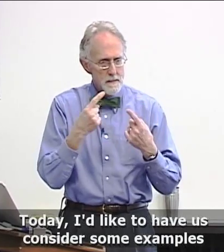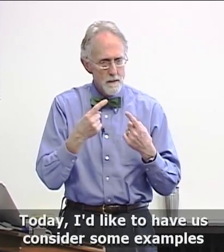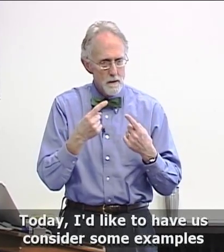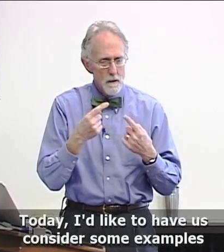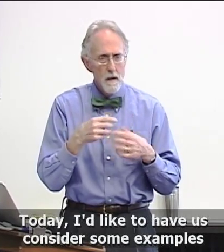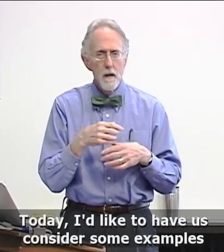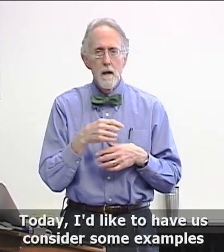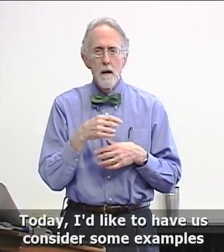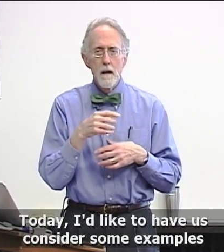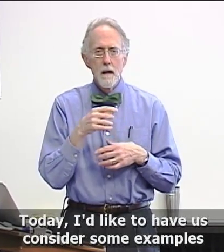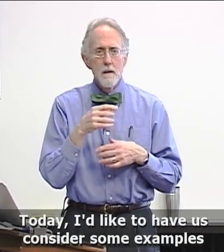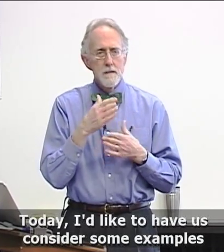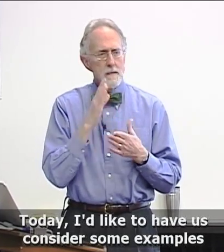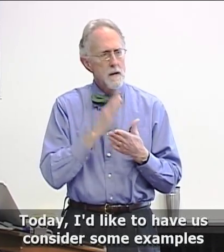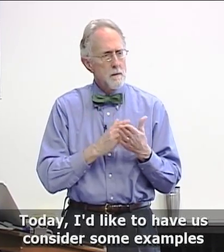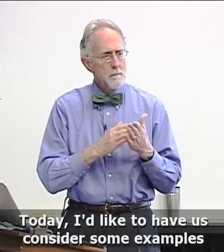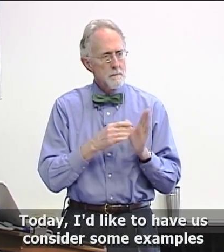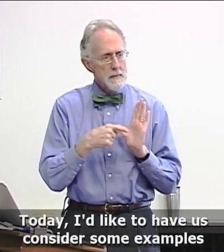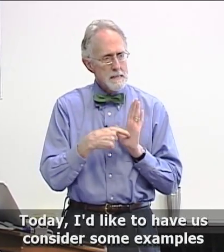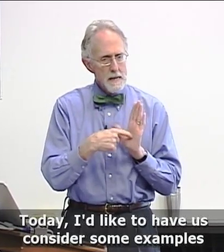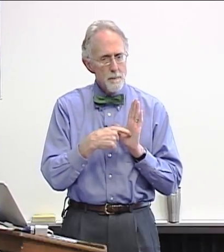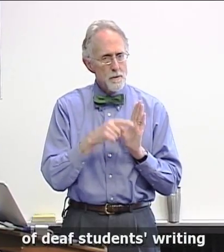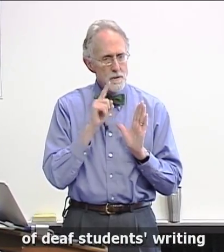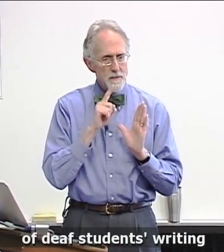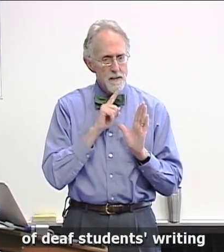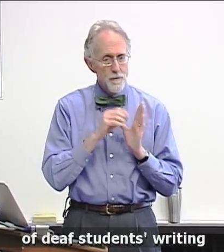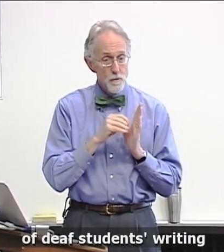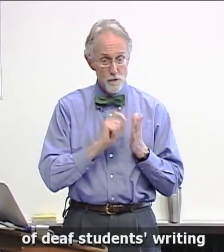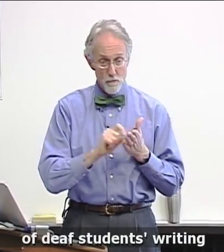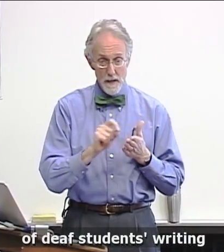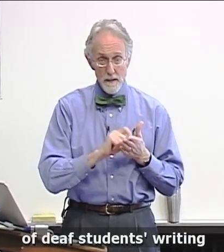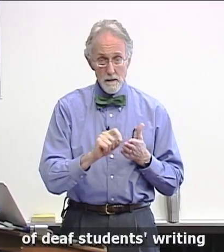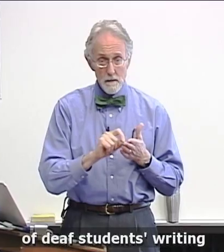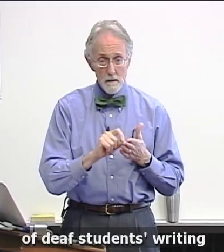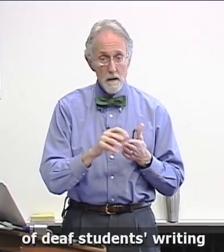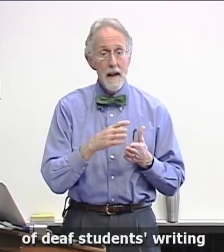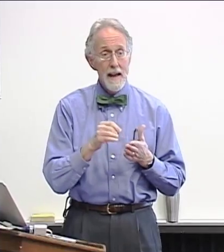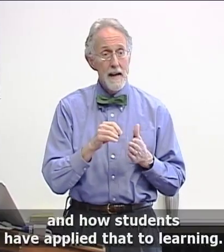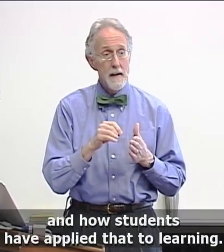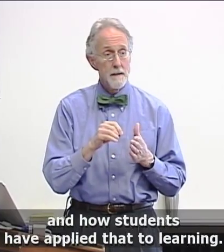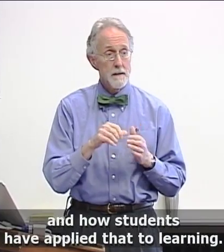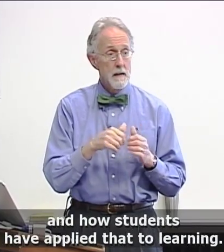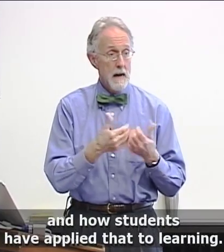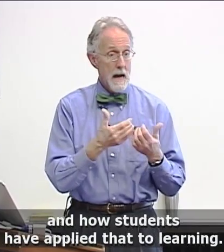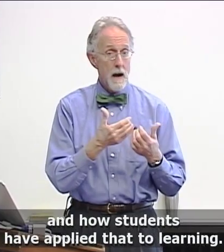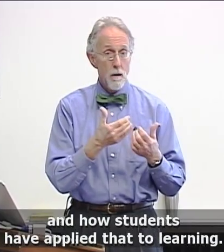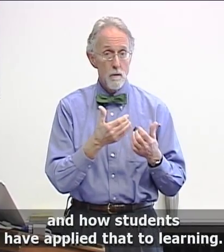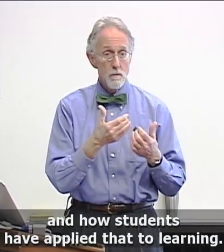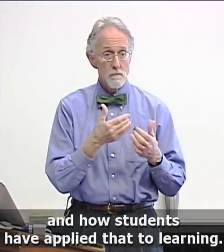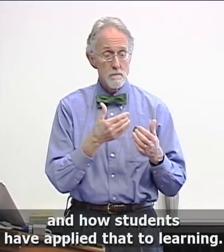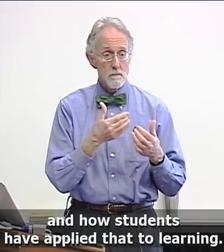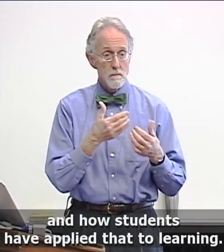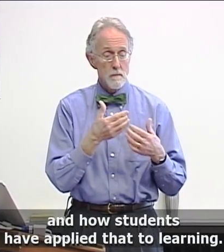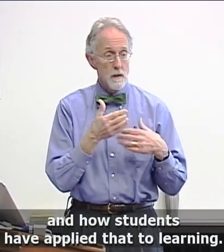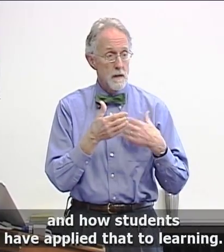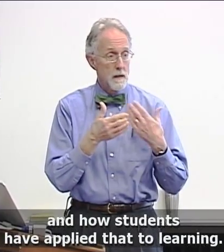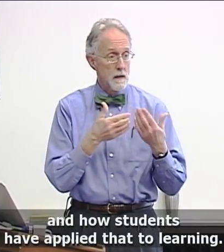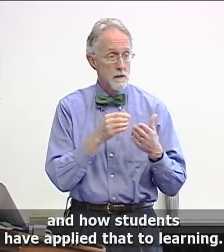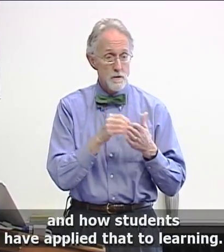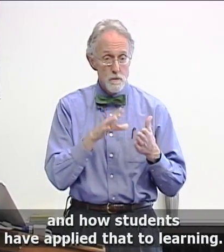consider some examples of deaf students writing and how students